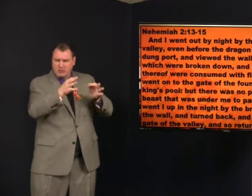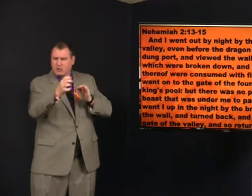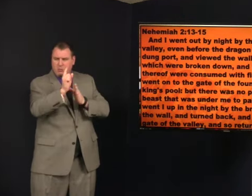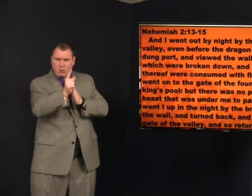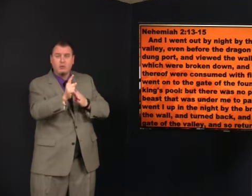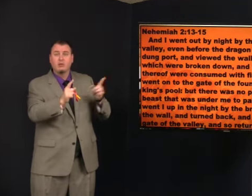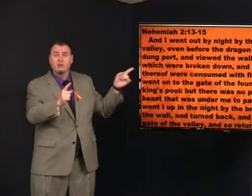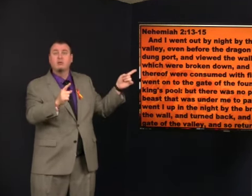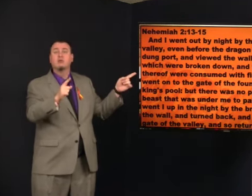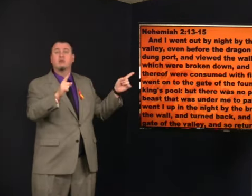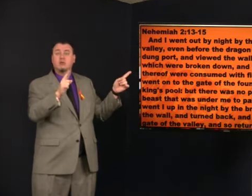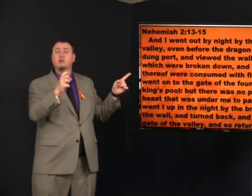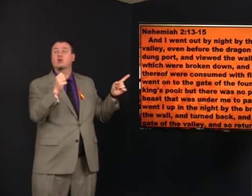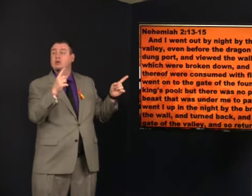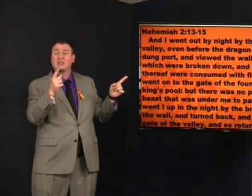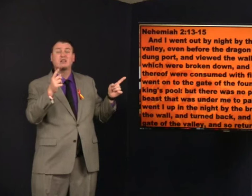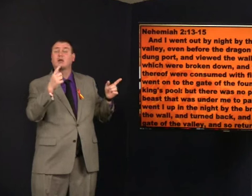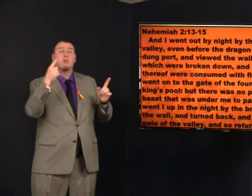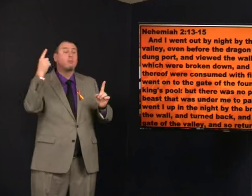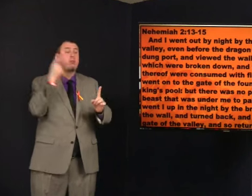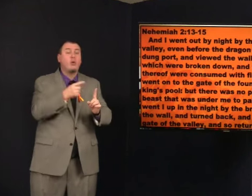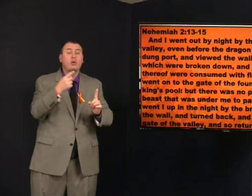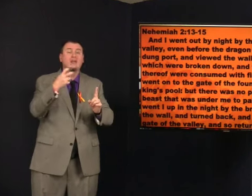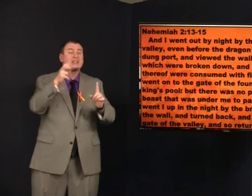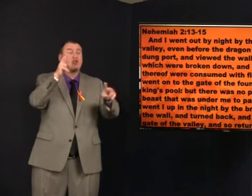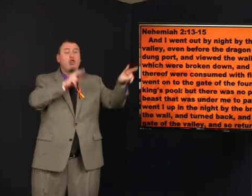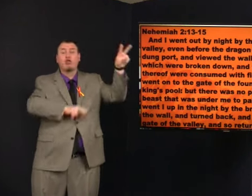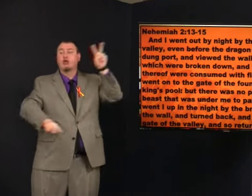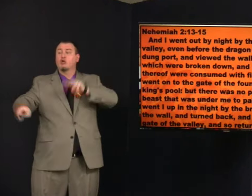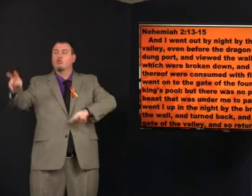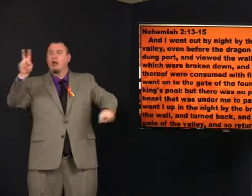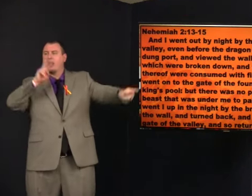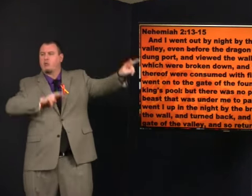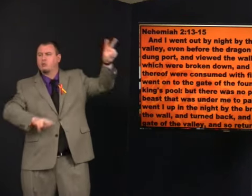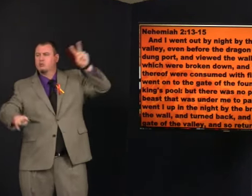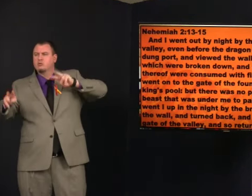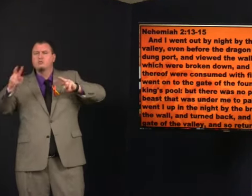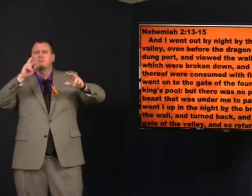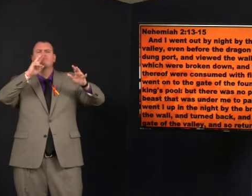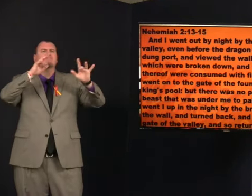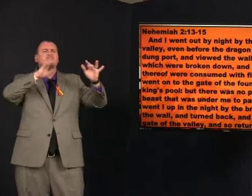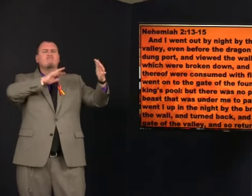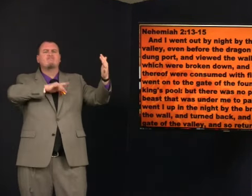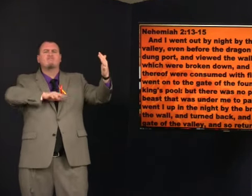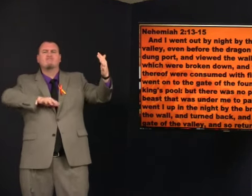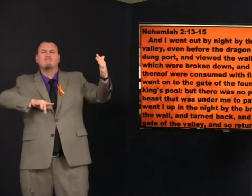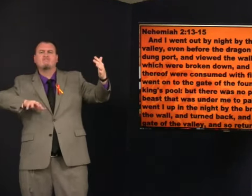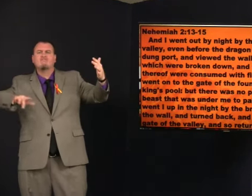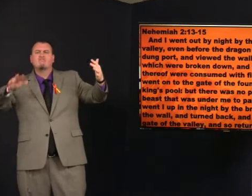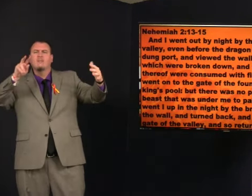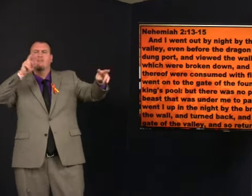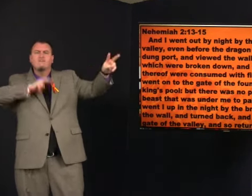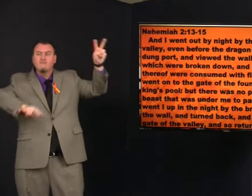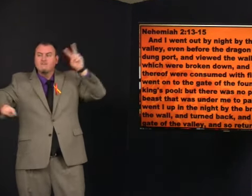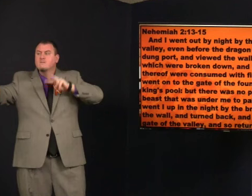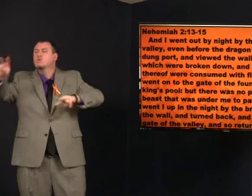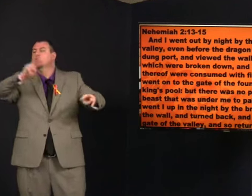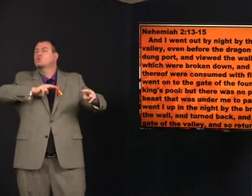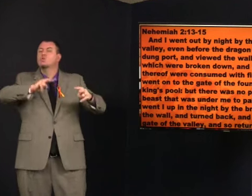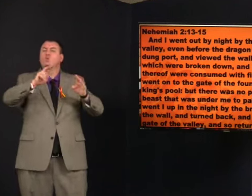you on the map in a minute. And so, and what the point is here is that he is taking a look